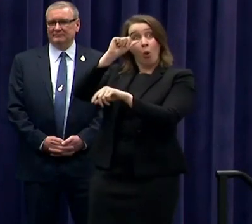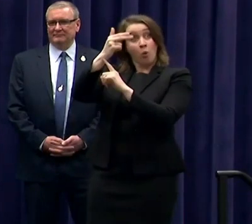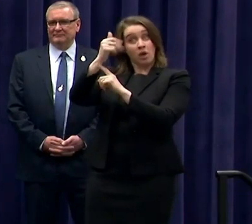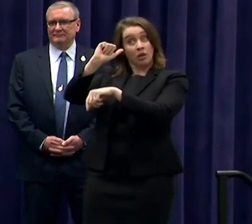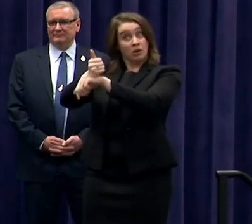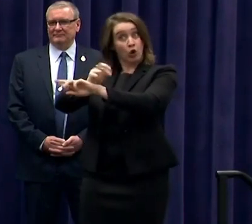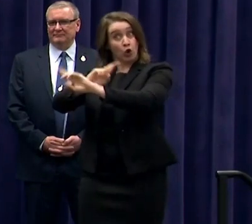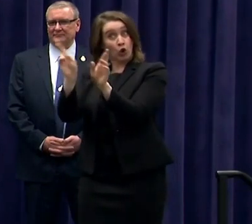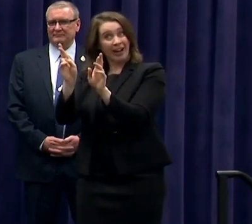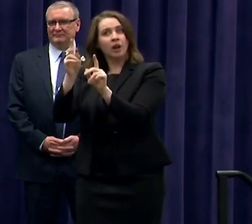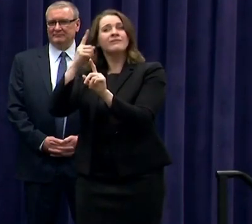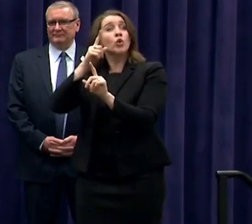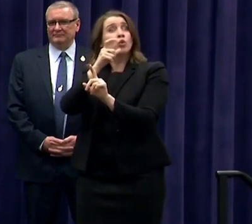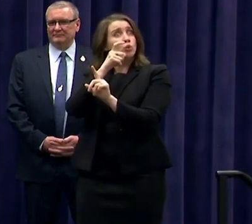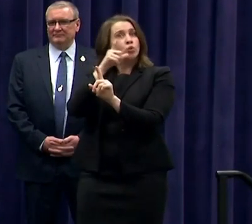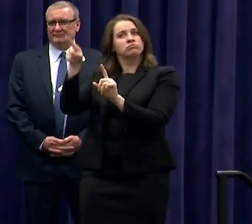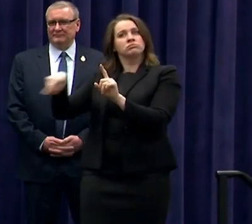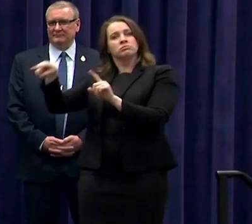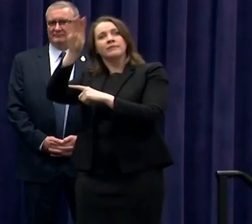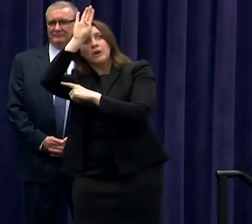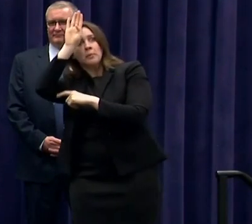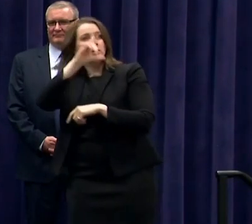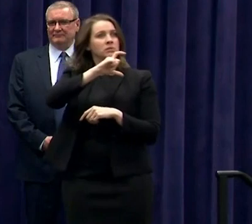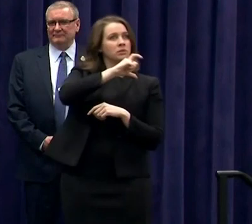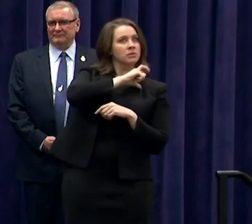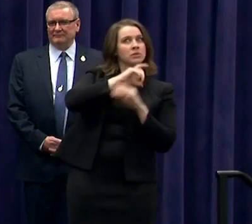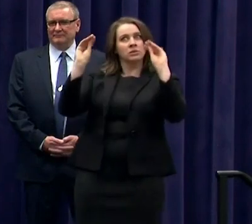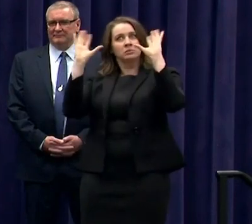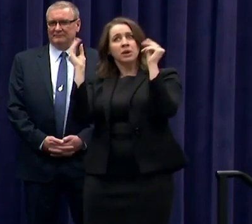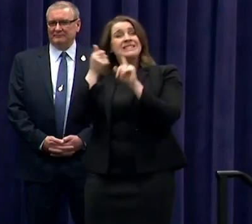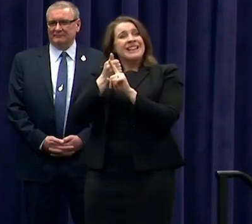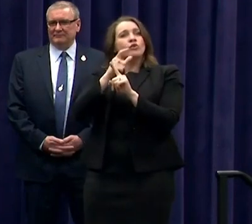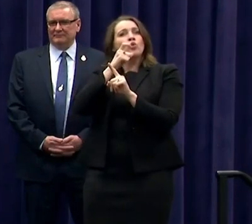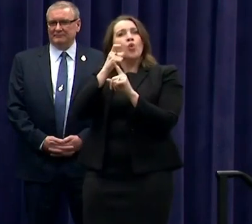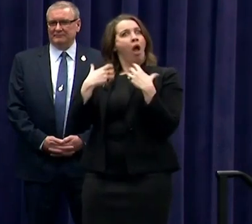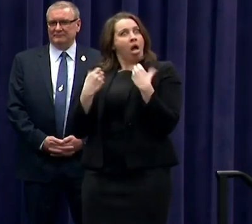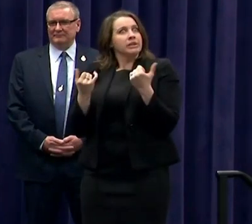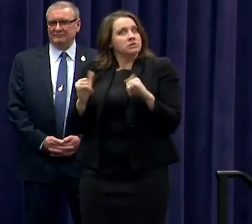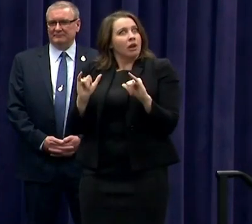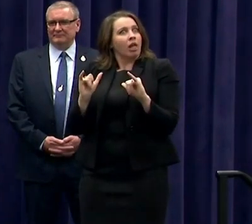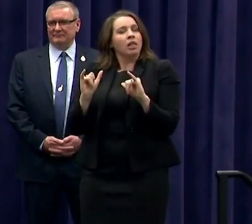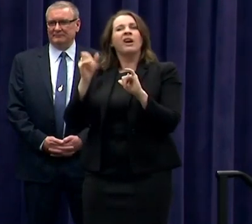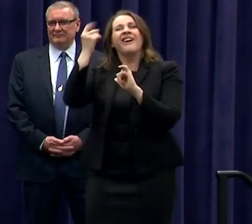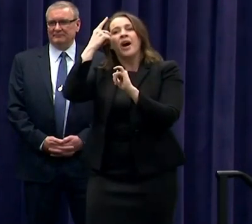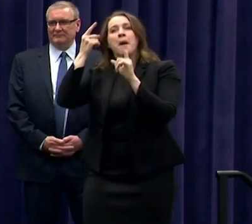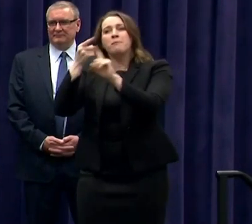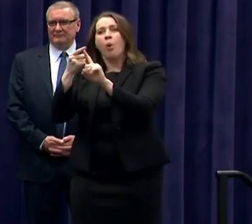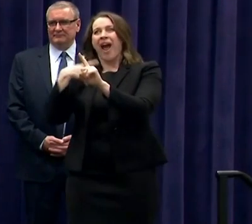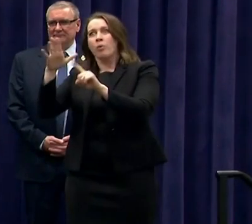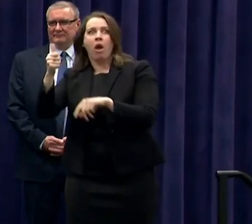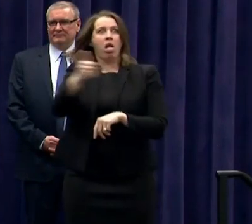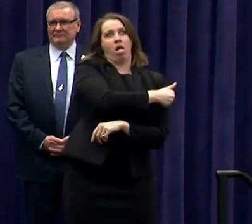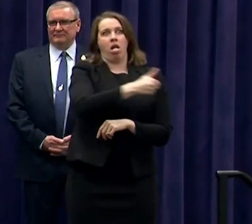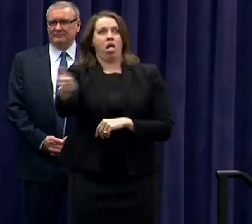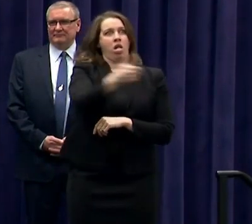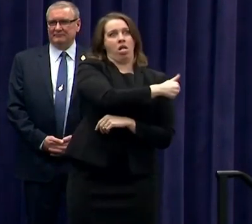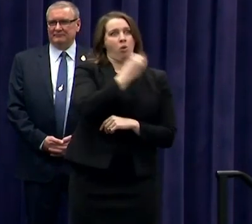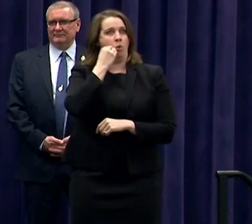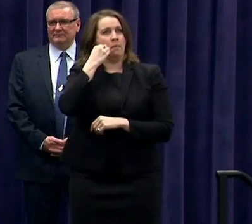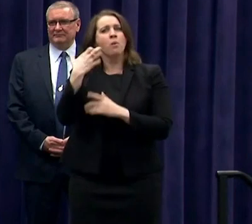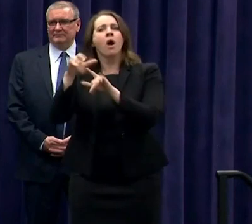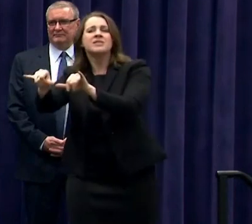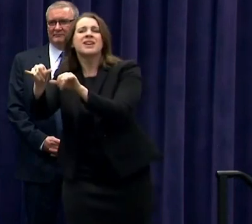are well, but don't or want to be home. You mentioned it's a respite. I just want to make sure we have that. Yeah, correct. That's right. So with this is people who are